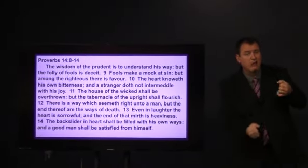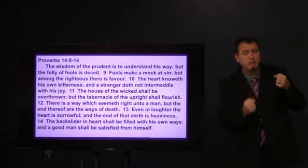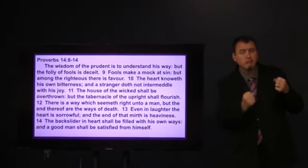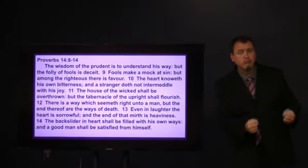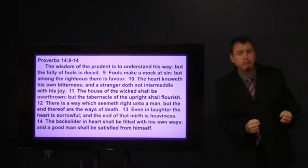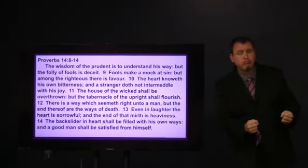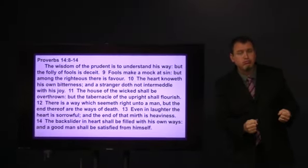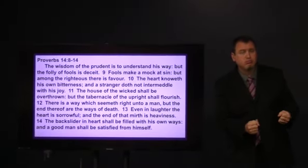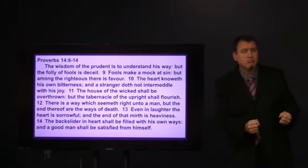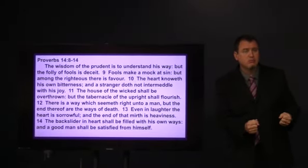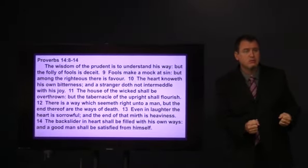and his line